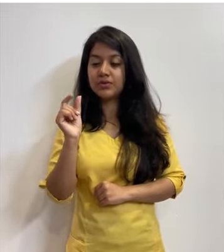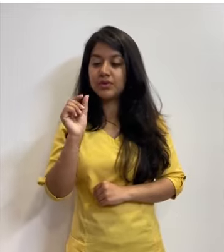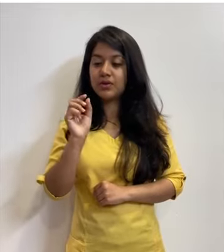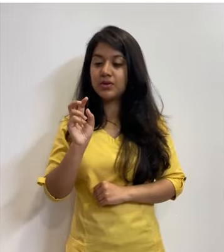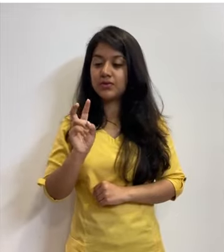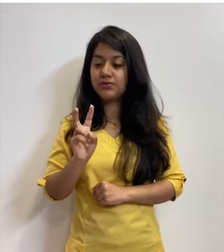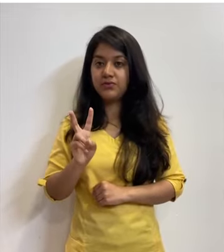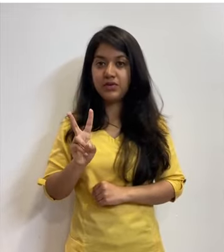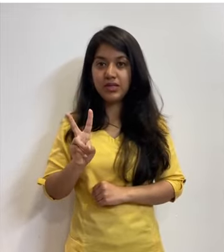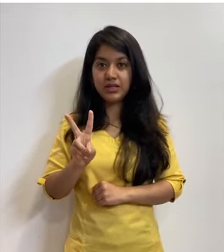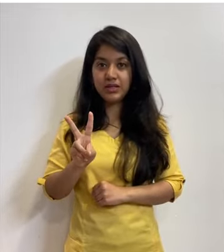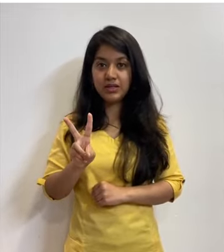V.